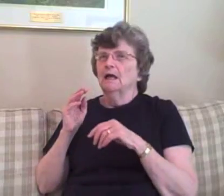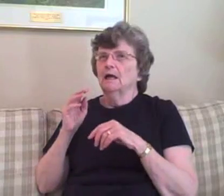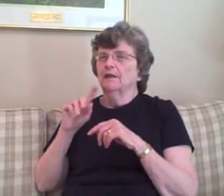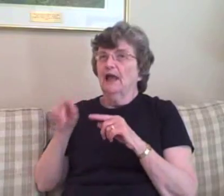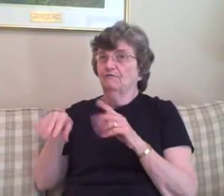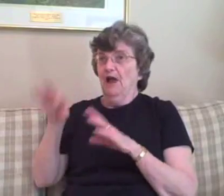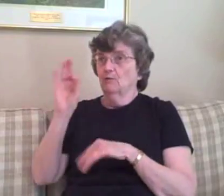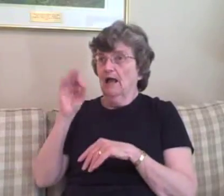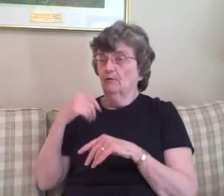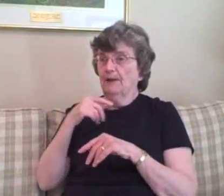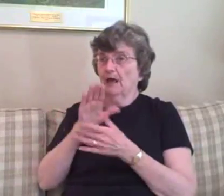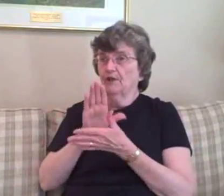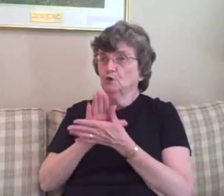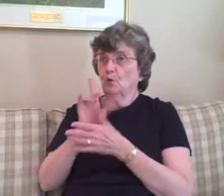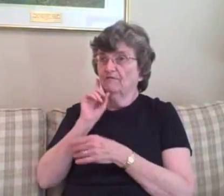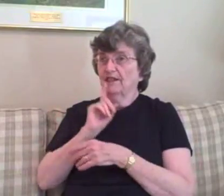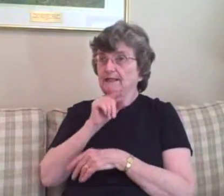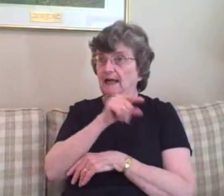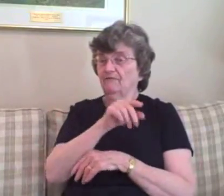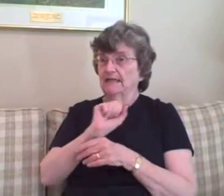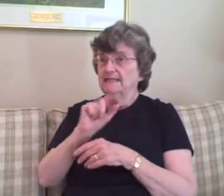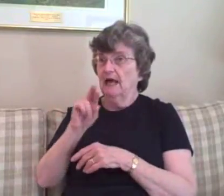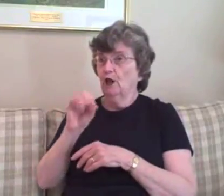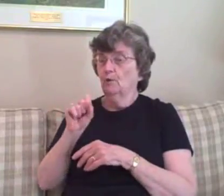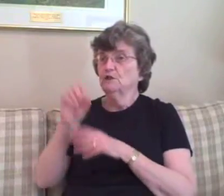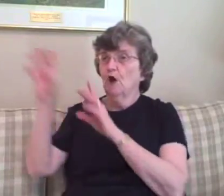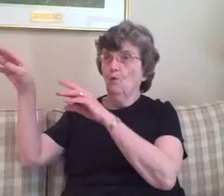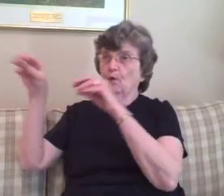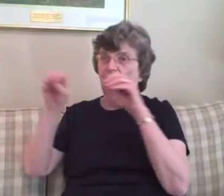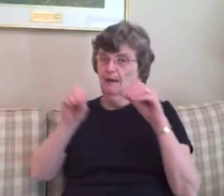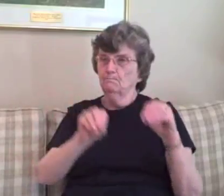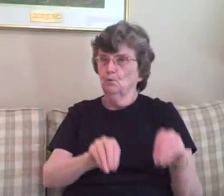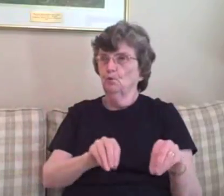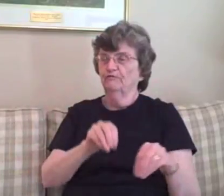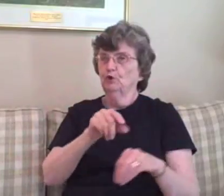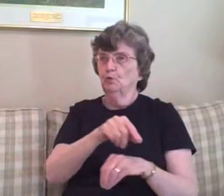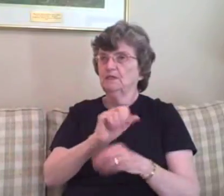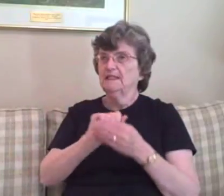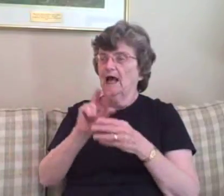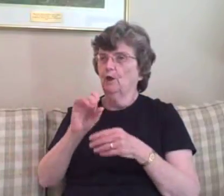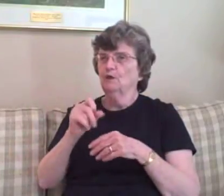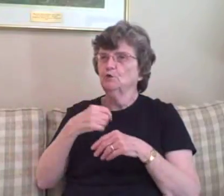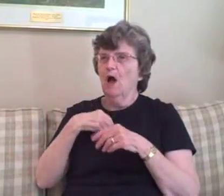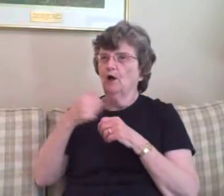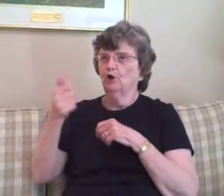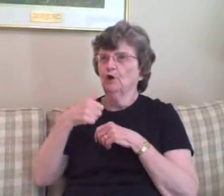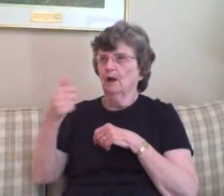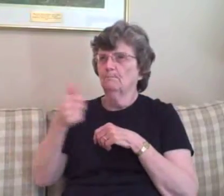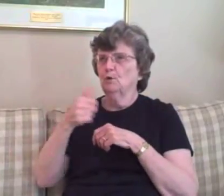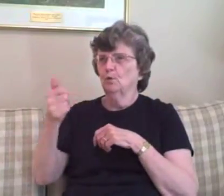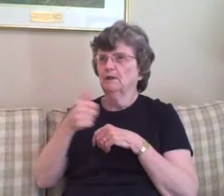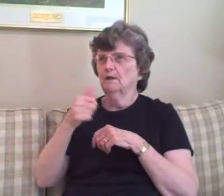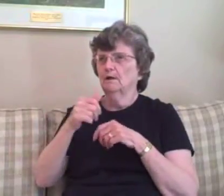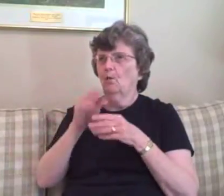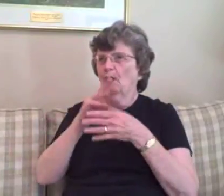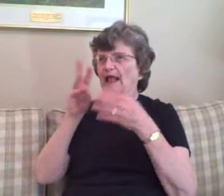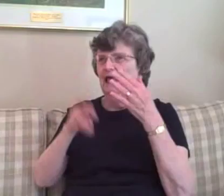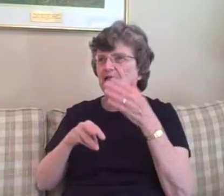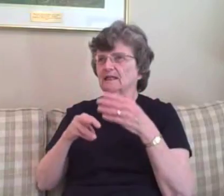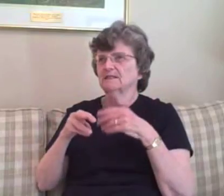answer to that. And then they found out there was a school for the deaf in St. Louis, so I moved close to the school so that I could commute